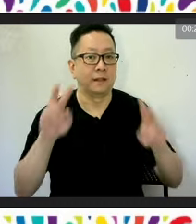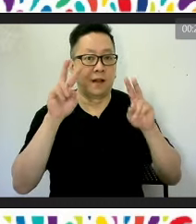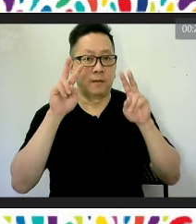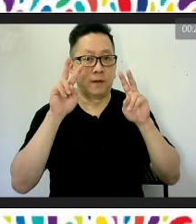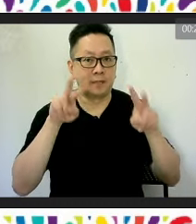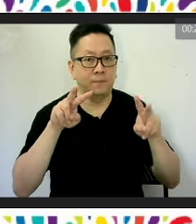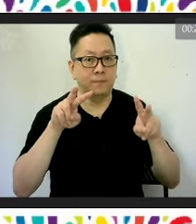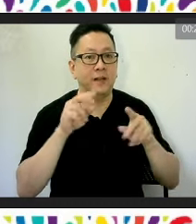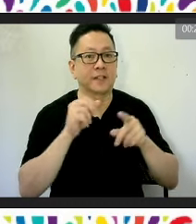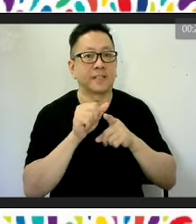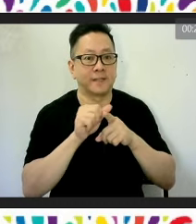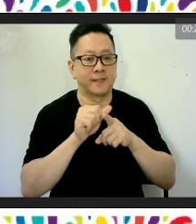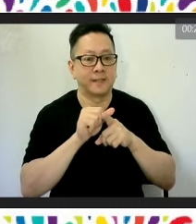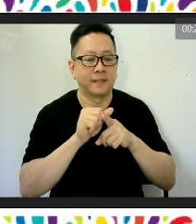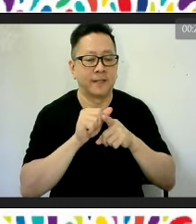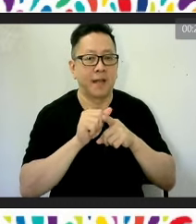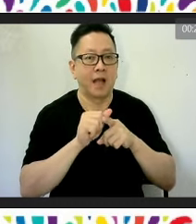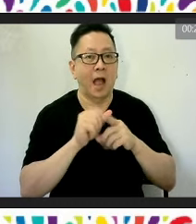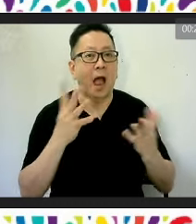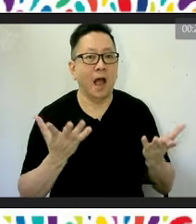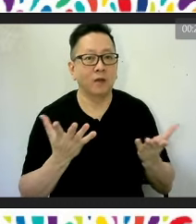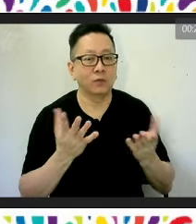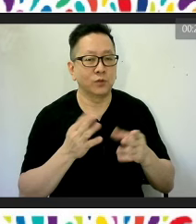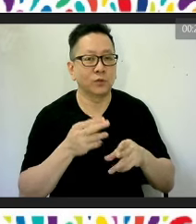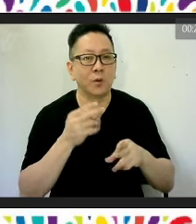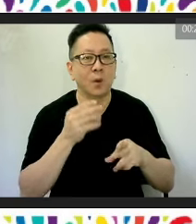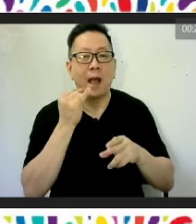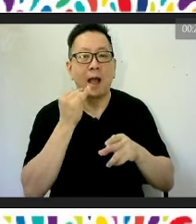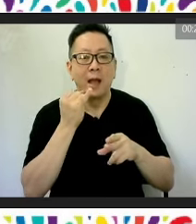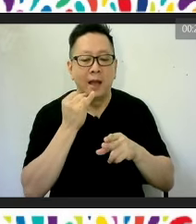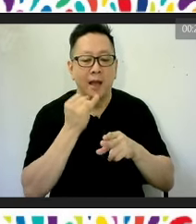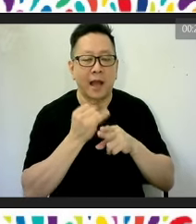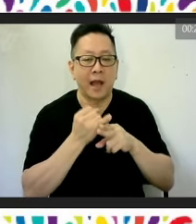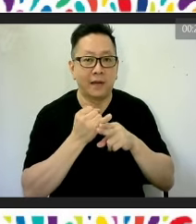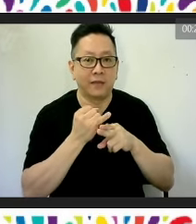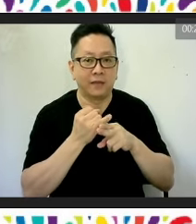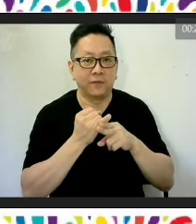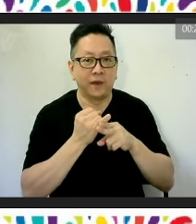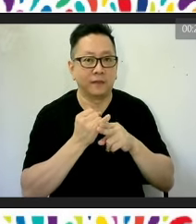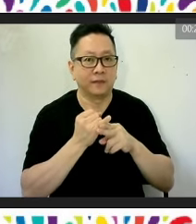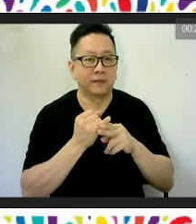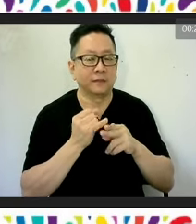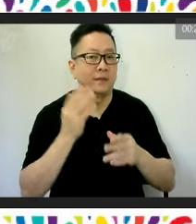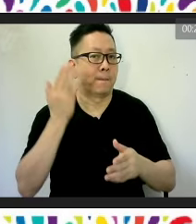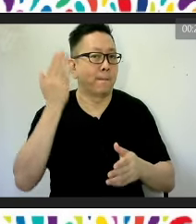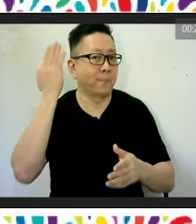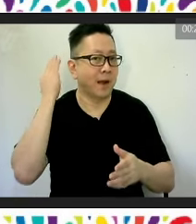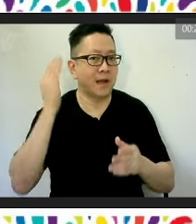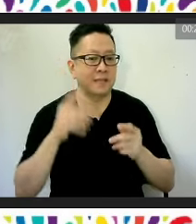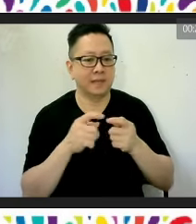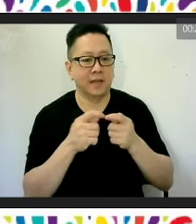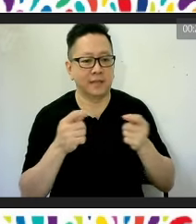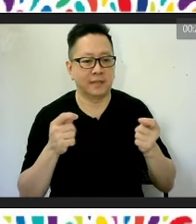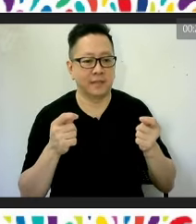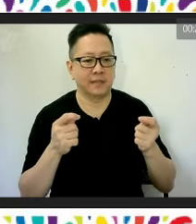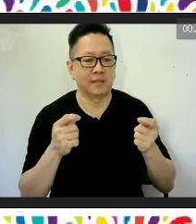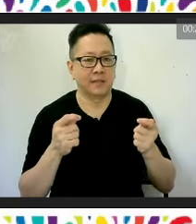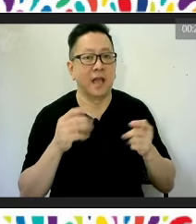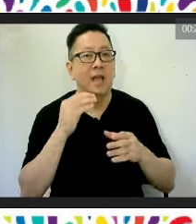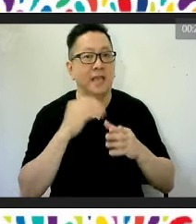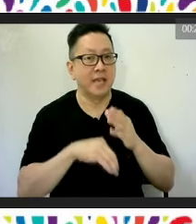Okay, now let's practice how to identify the past